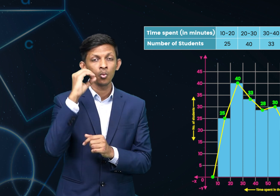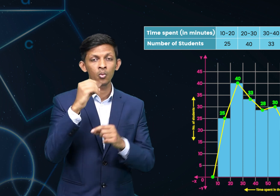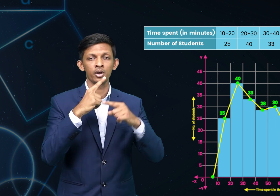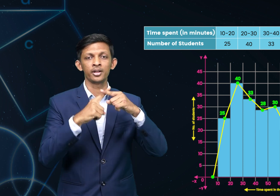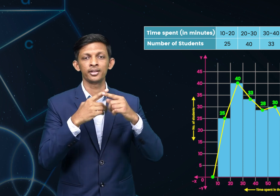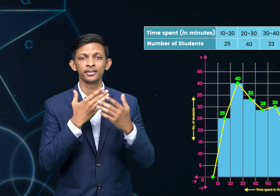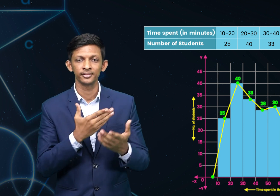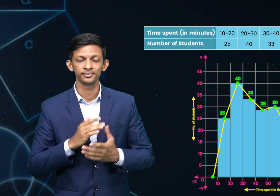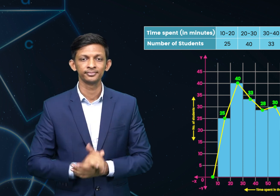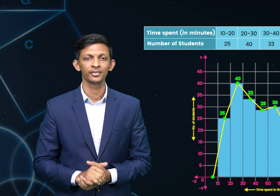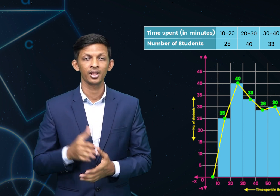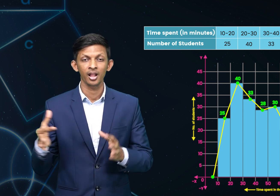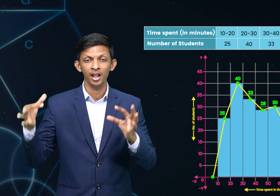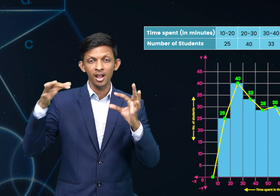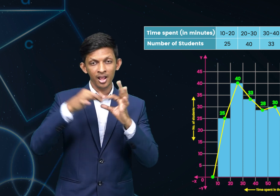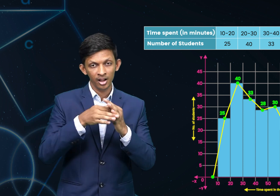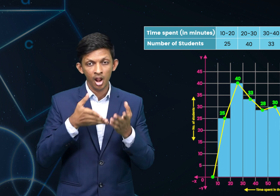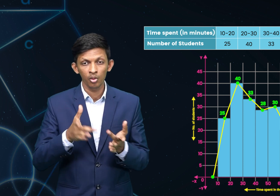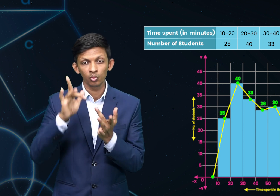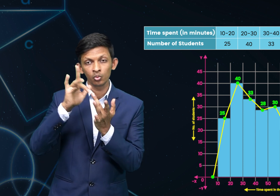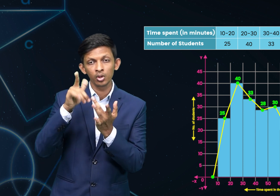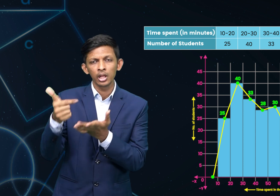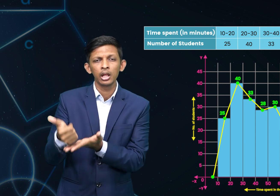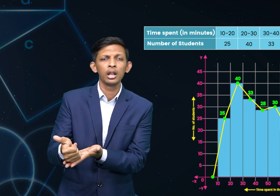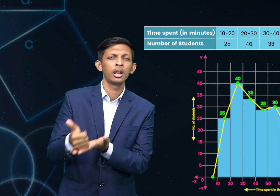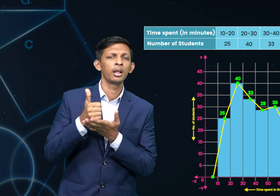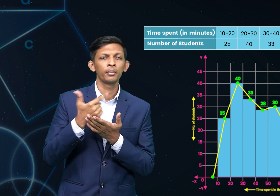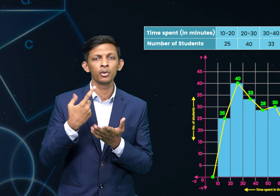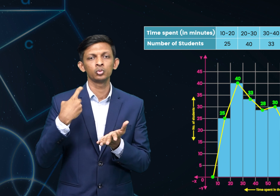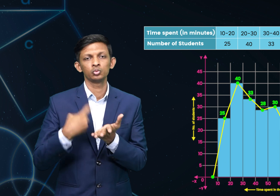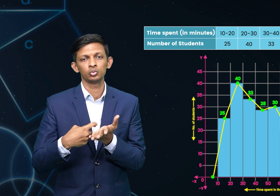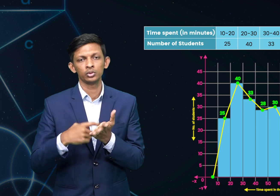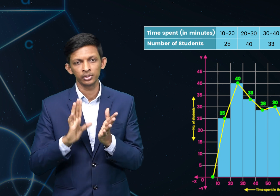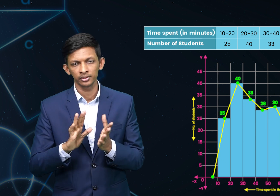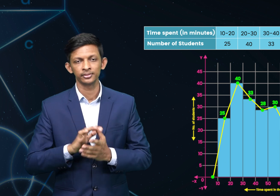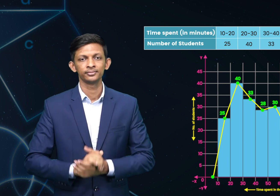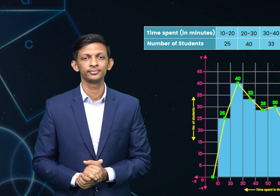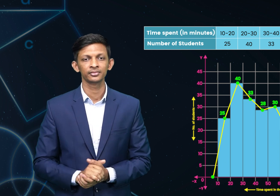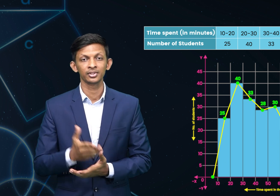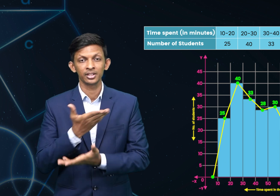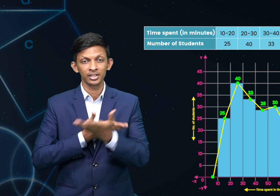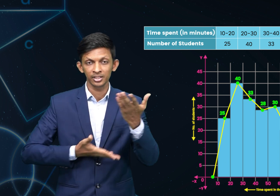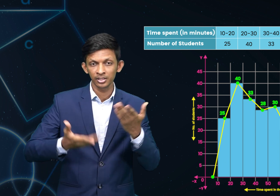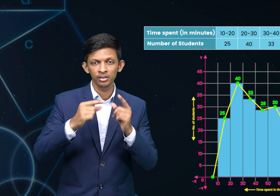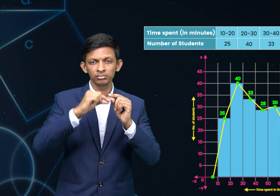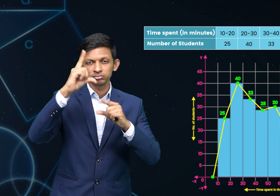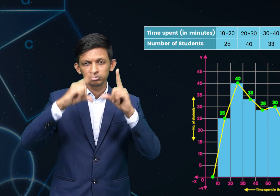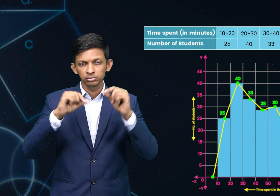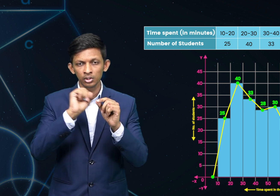x-axis. Now join all the midpoints with the help of a ruler. We get a frequency